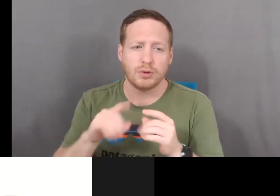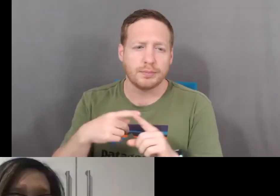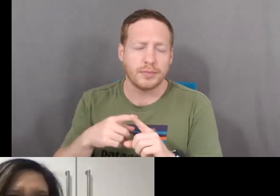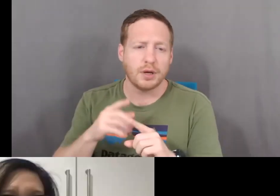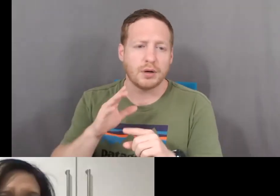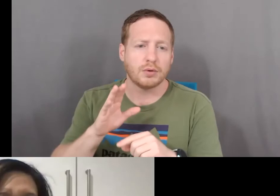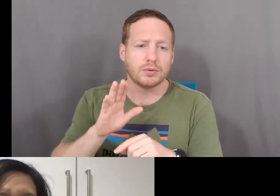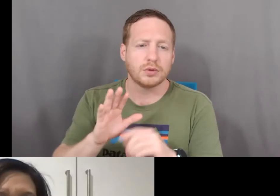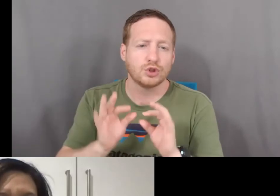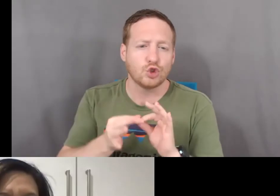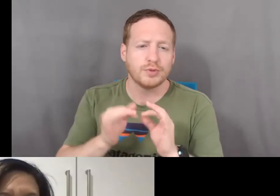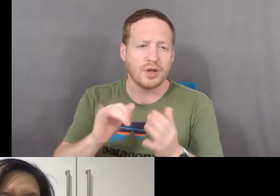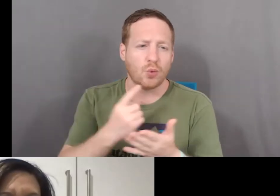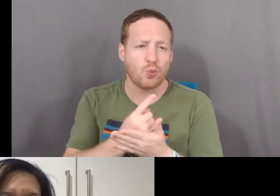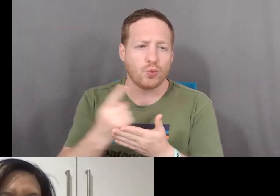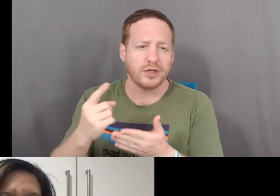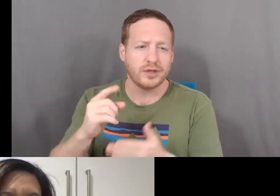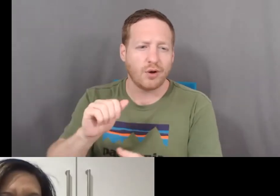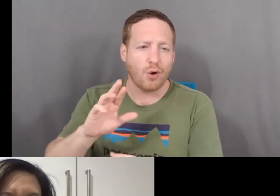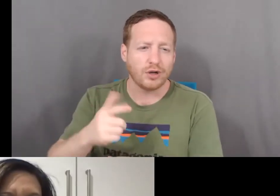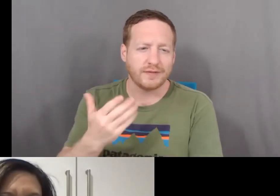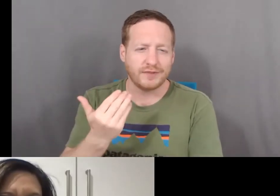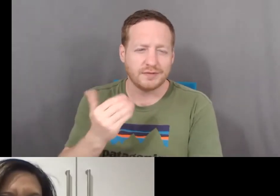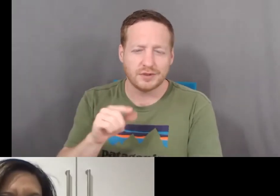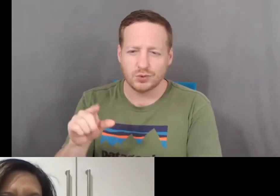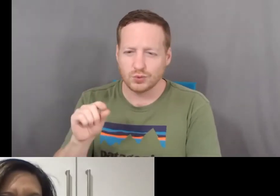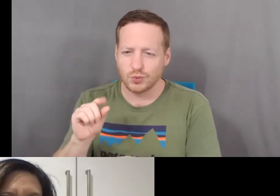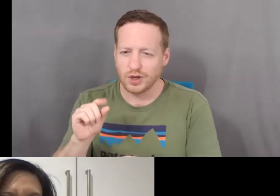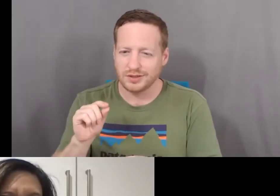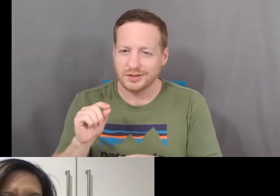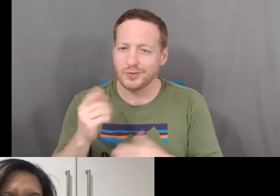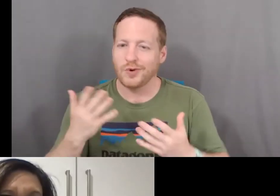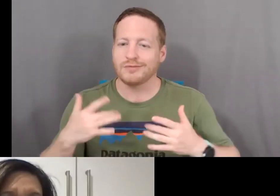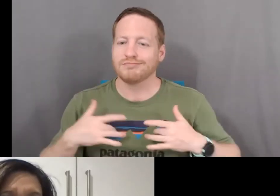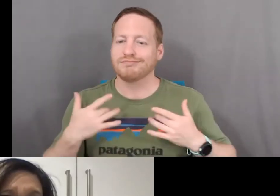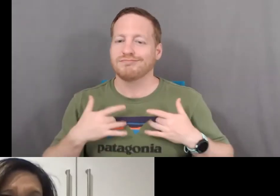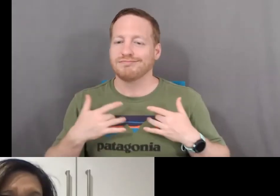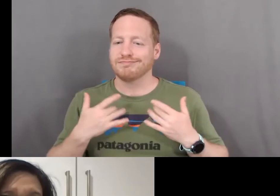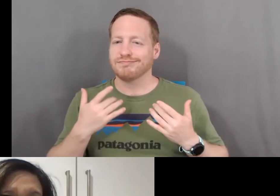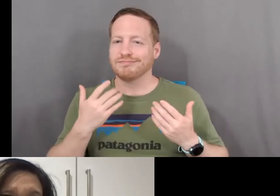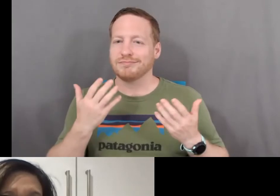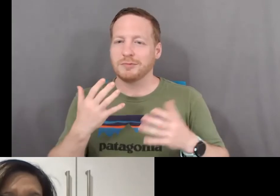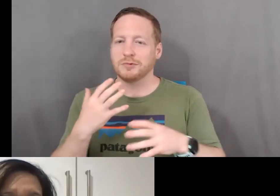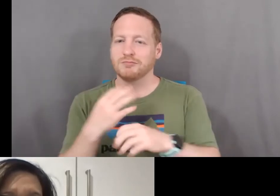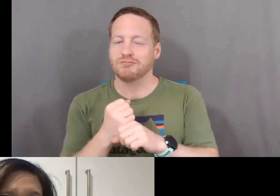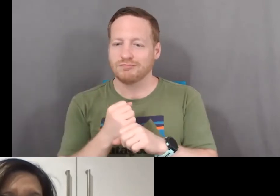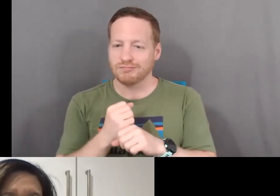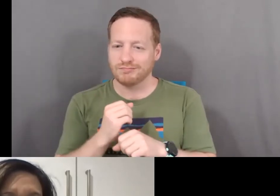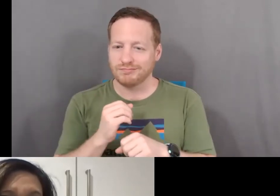can you come on and share about the Interpreter Week for the Public Health Equity Interpreting Program, the events that are